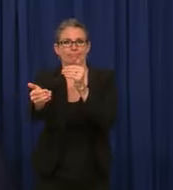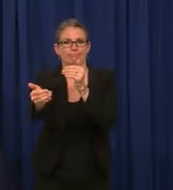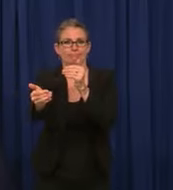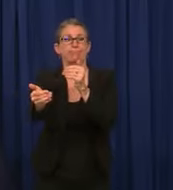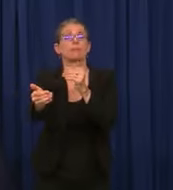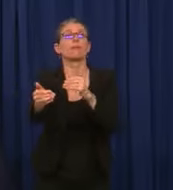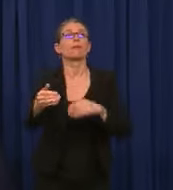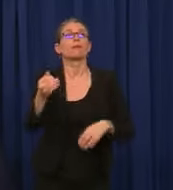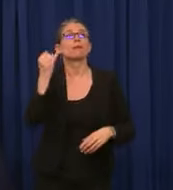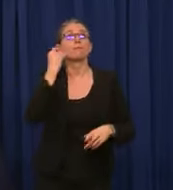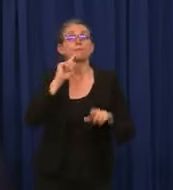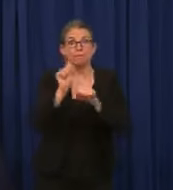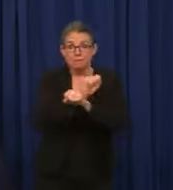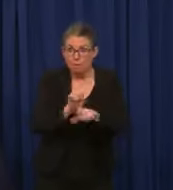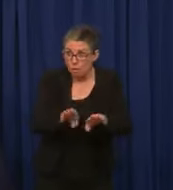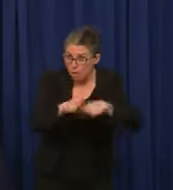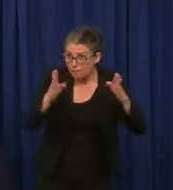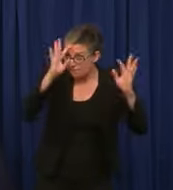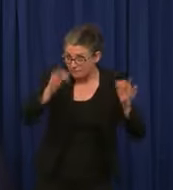an update on that.